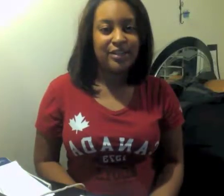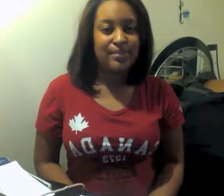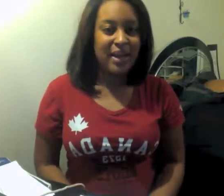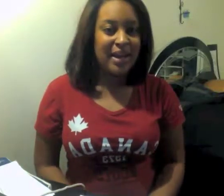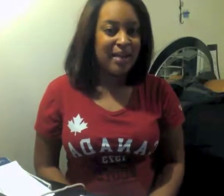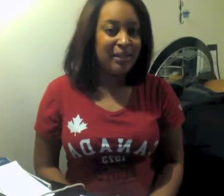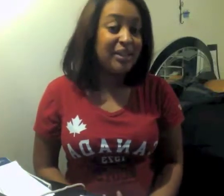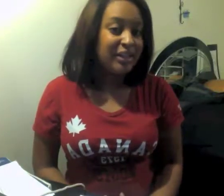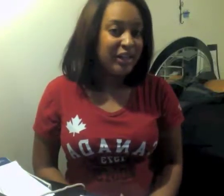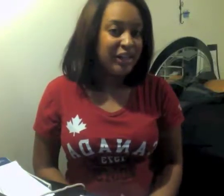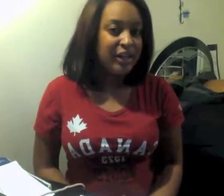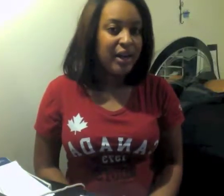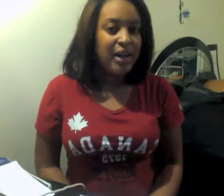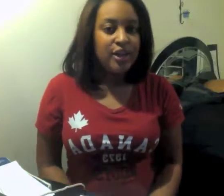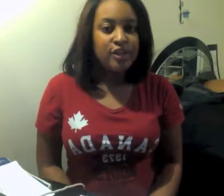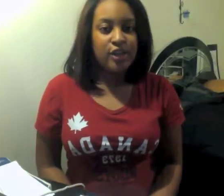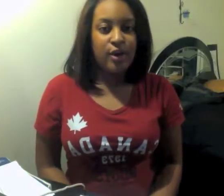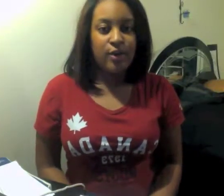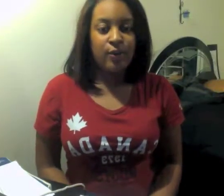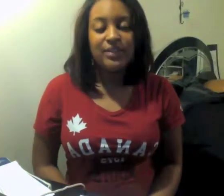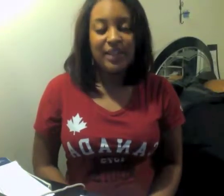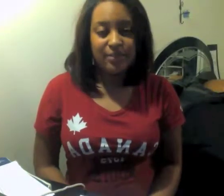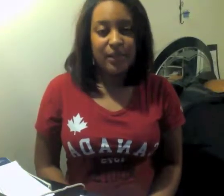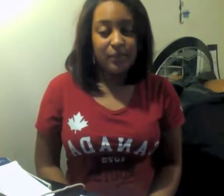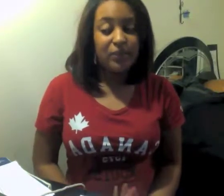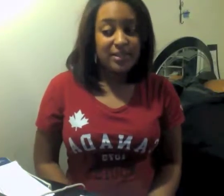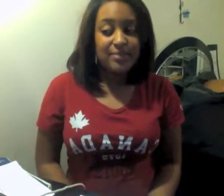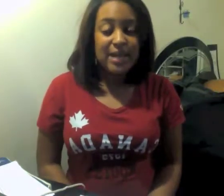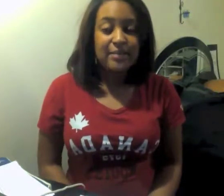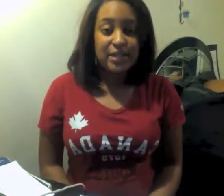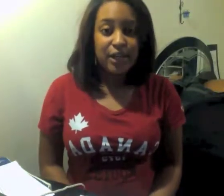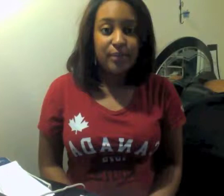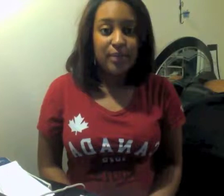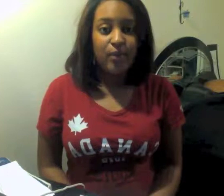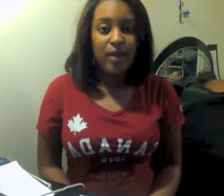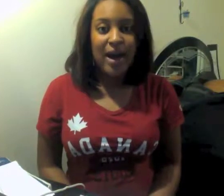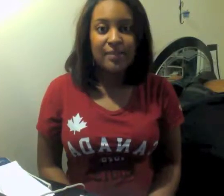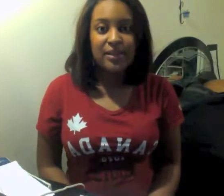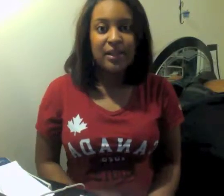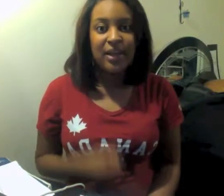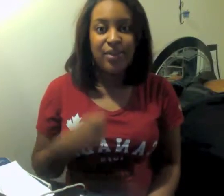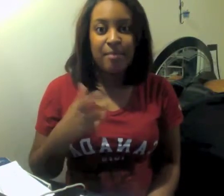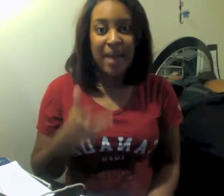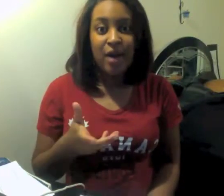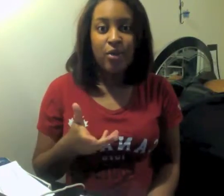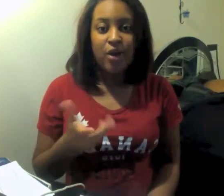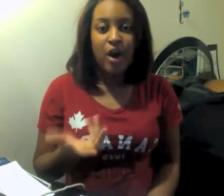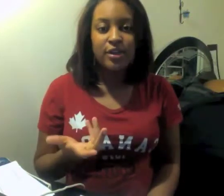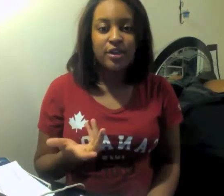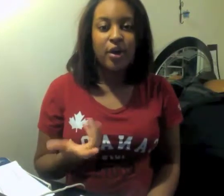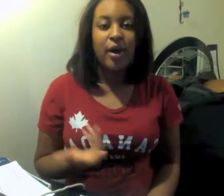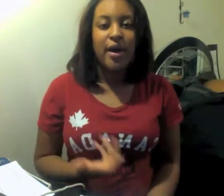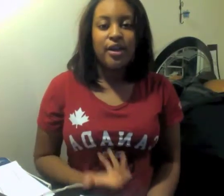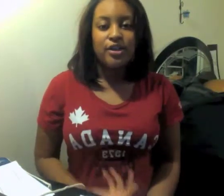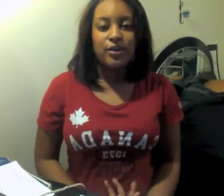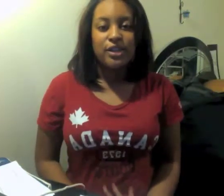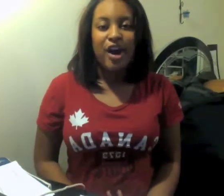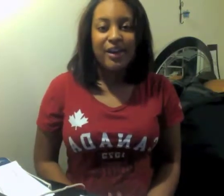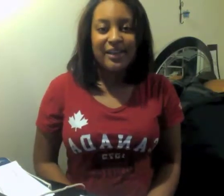may not be clear. So deaf people and sometimes hearing people will opt to look at the mouth also. So it's harder to